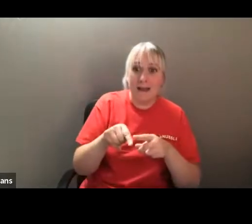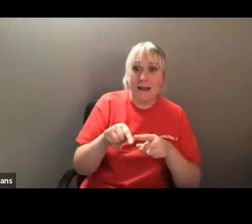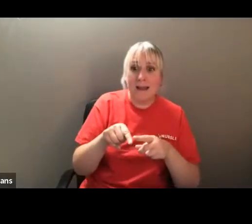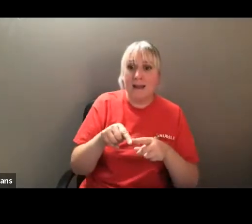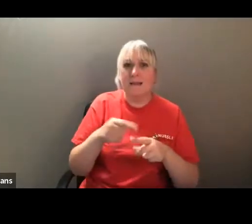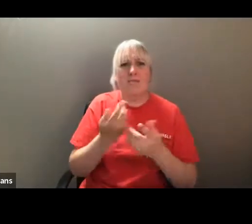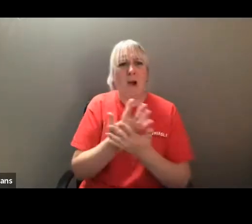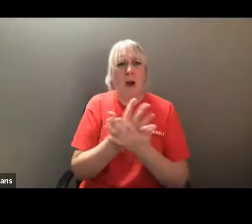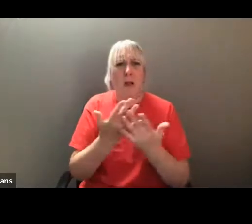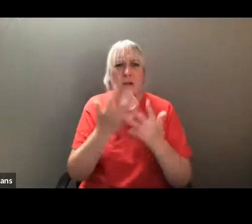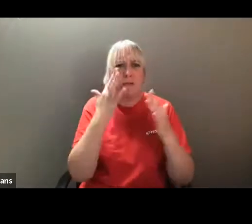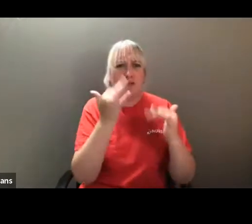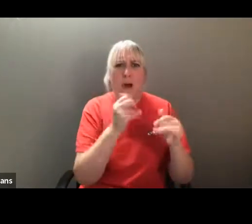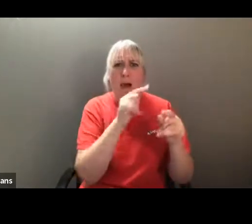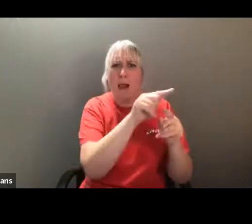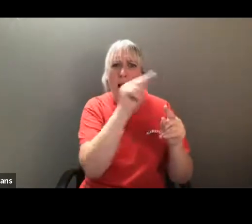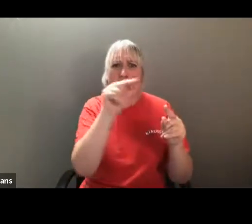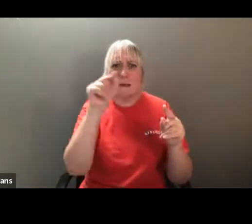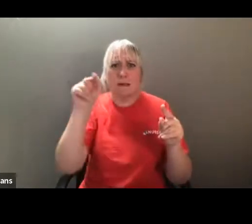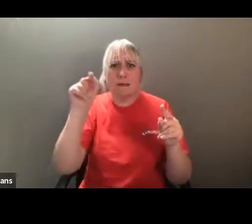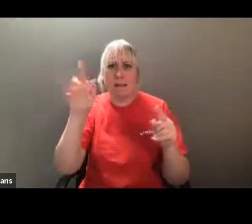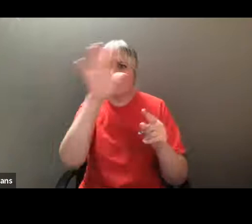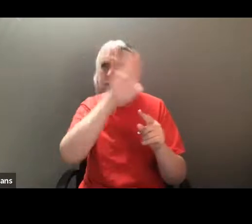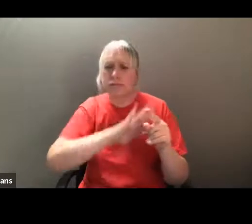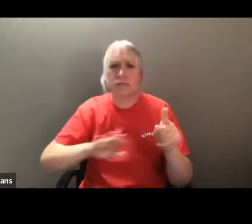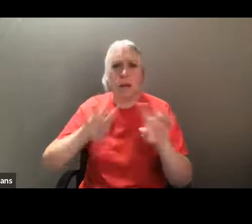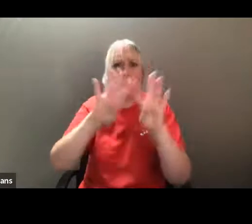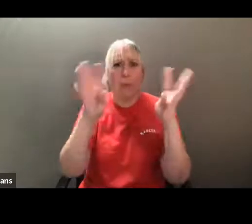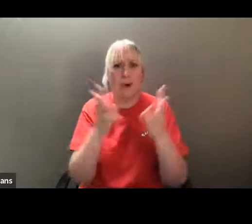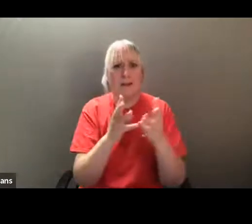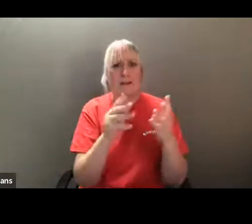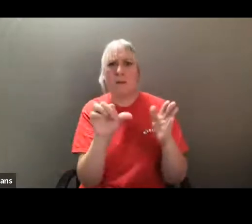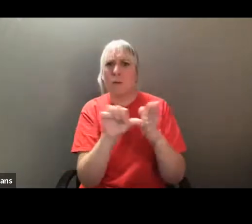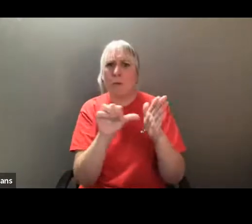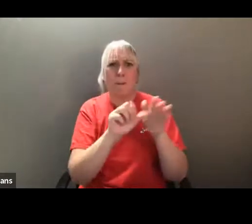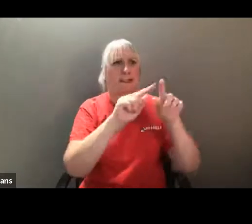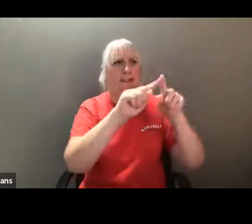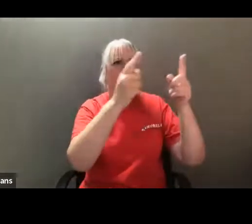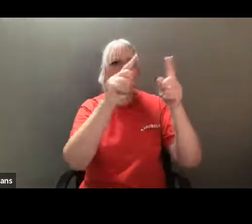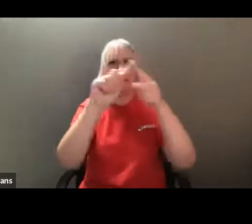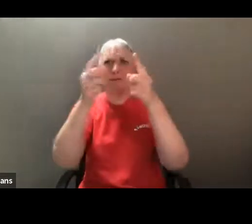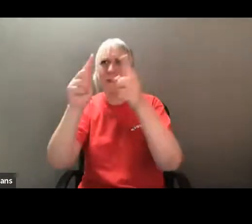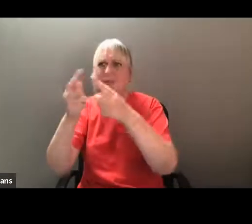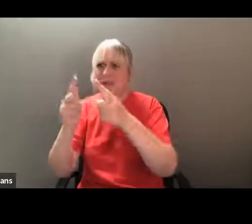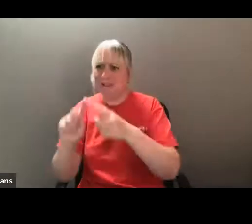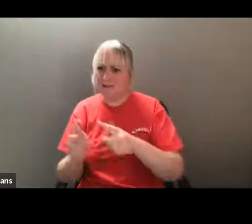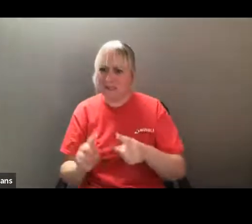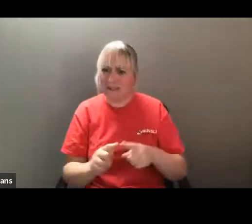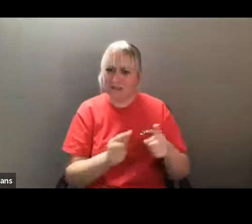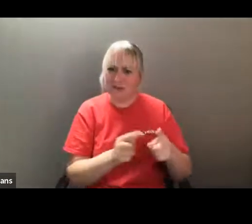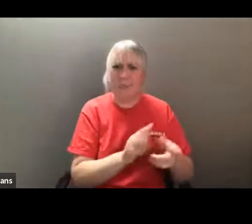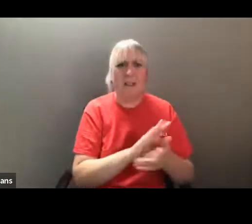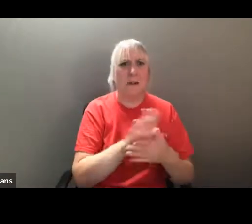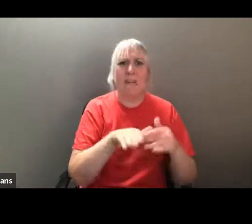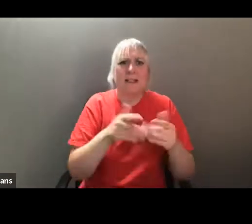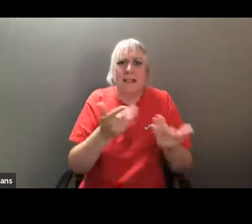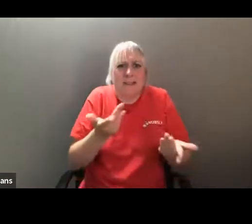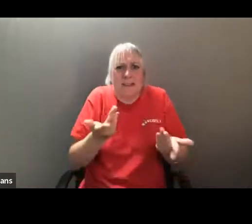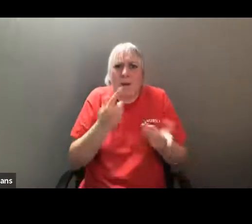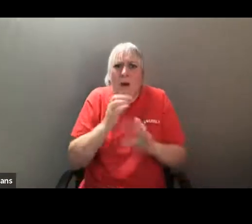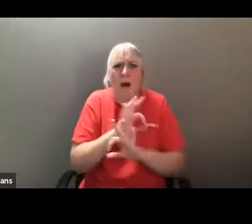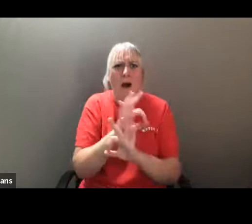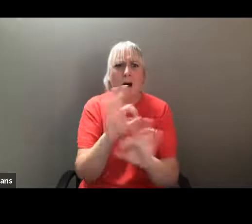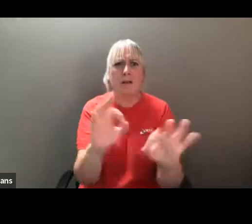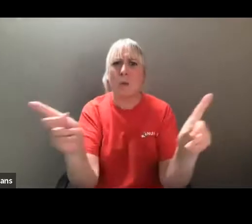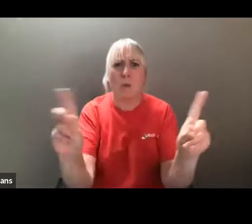trials around the world are all quite different, and this is the difficulty in focusing on an ask that is abstract, entirely based on